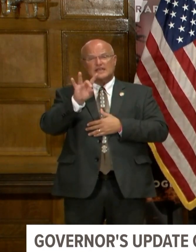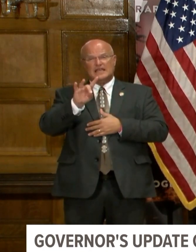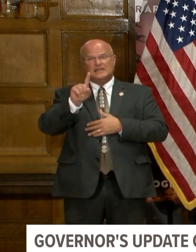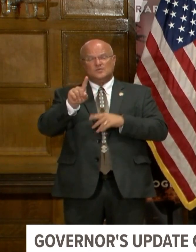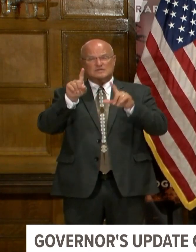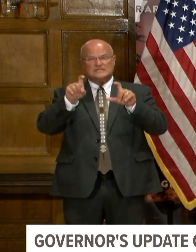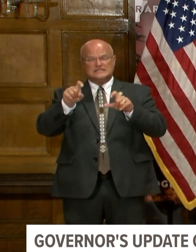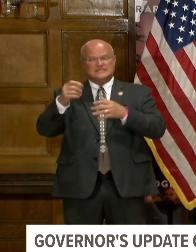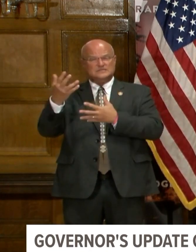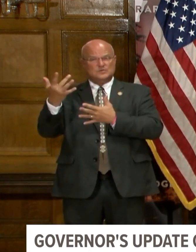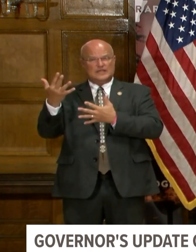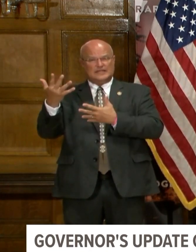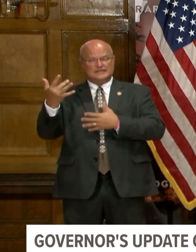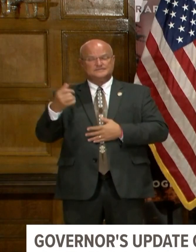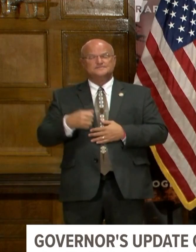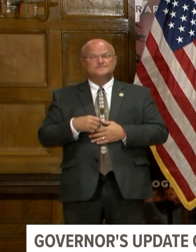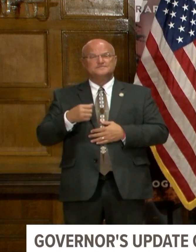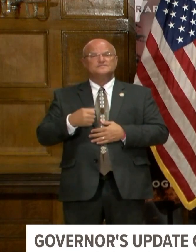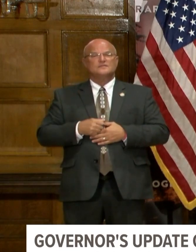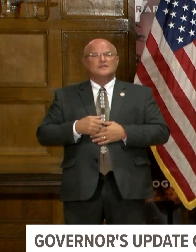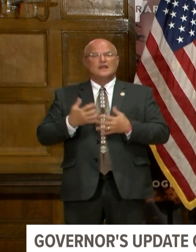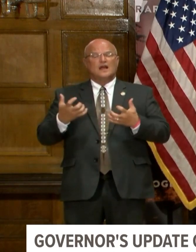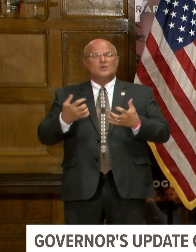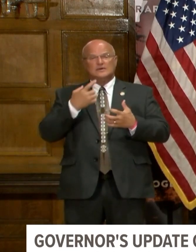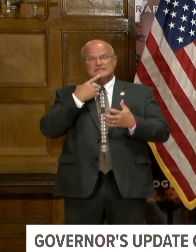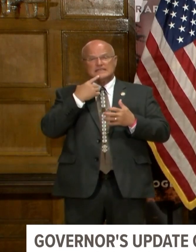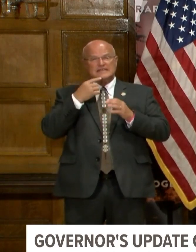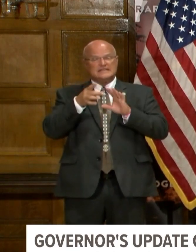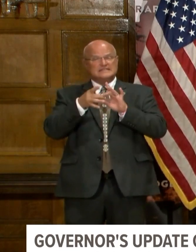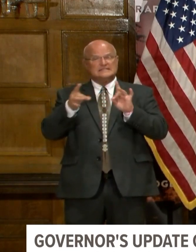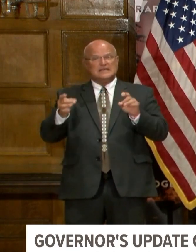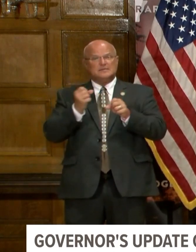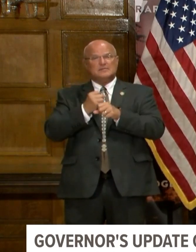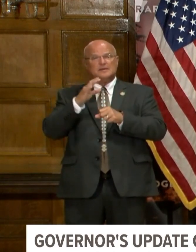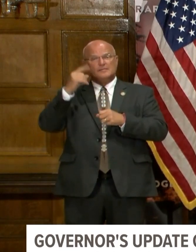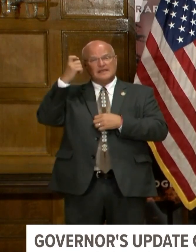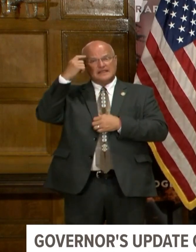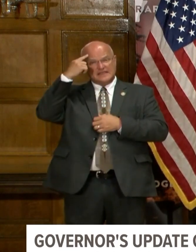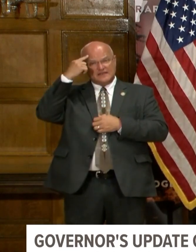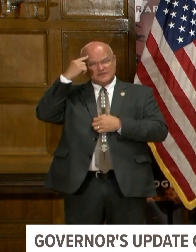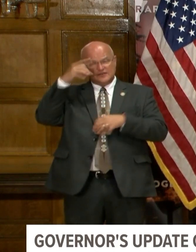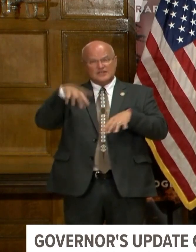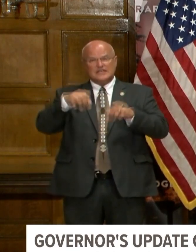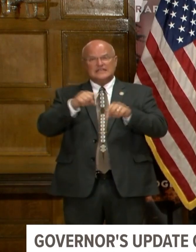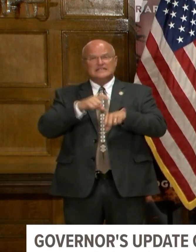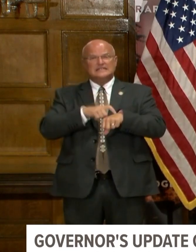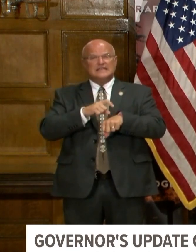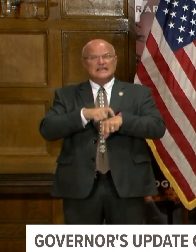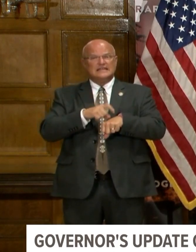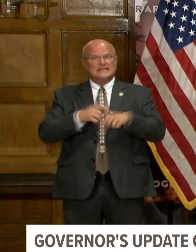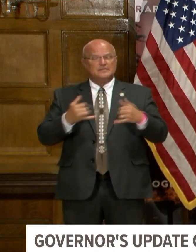1,381 tests pending. I want to echo the statement made by the governor and take time to thank the